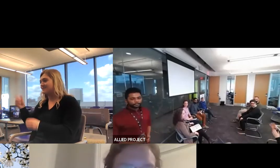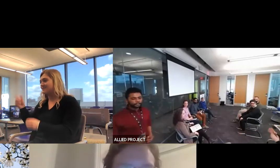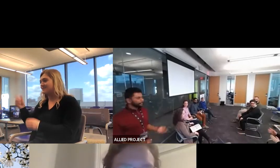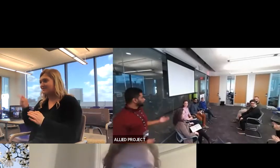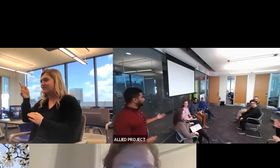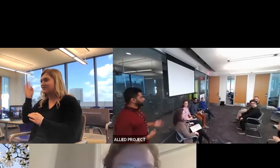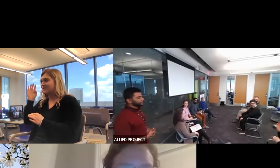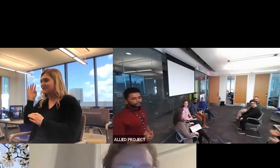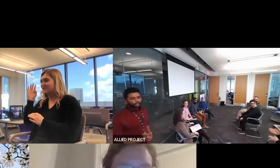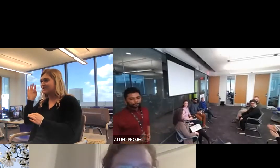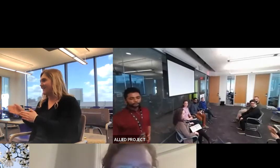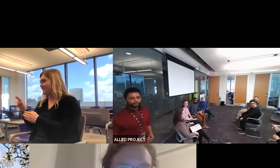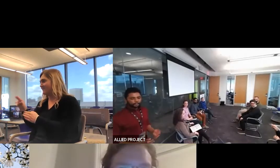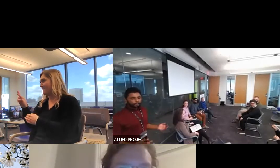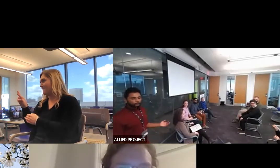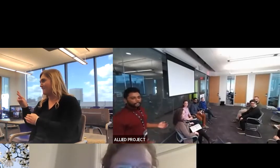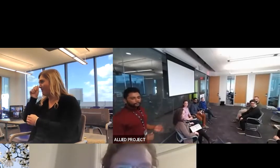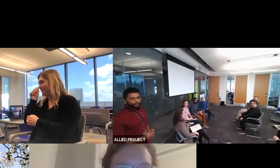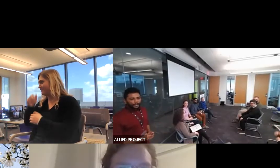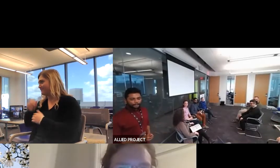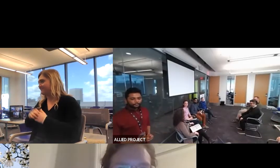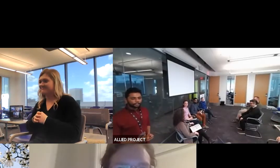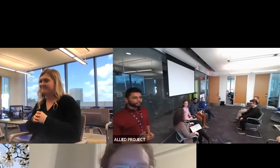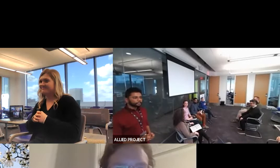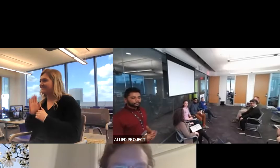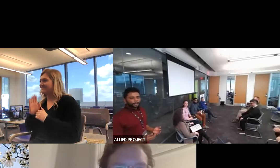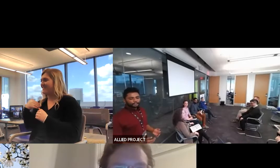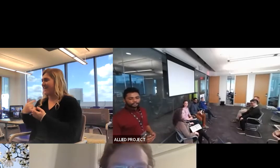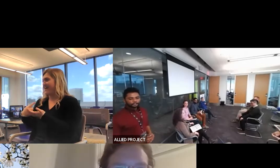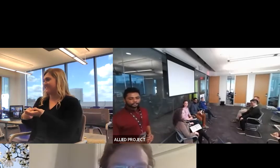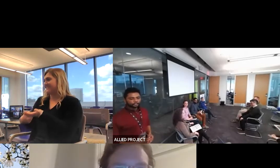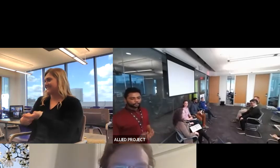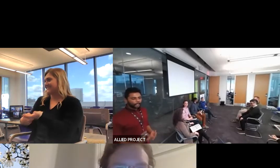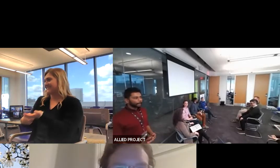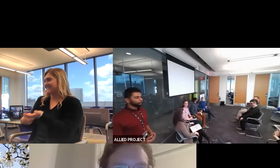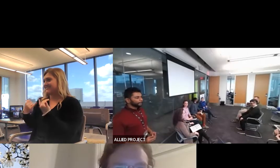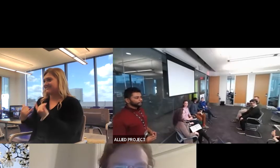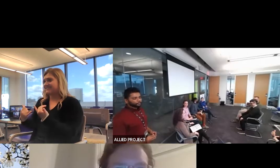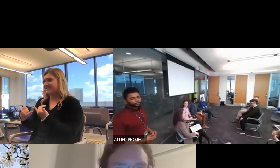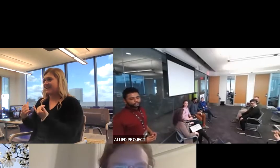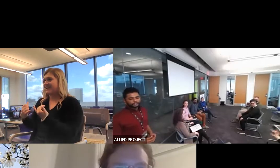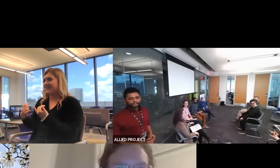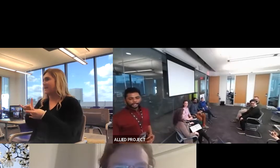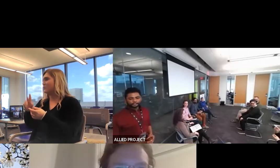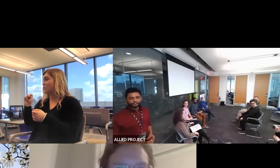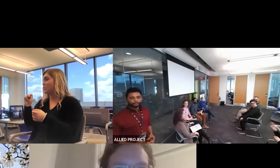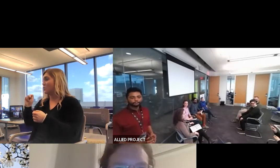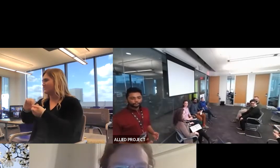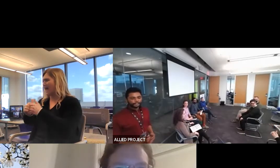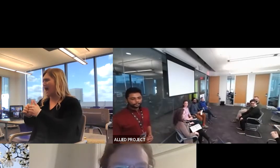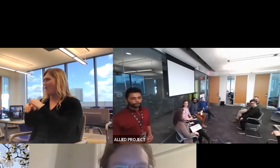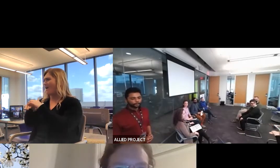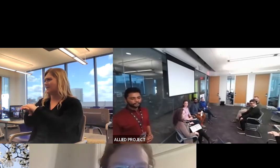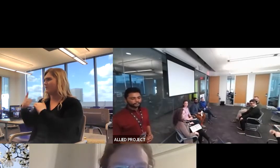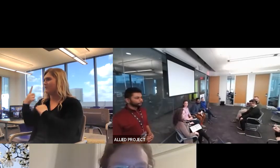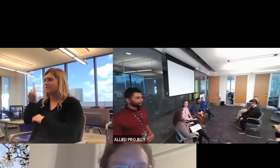Krishna Madaparthi, and Ms. Alma. We are going to have a discussion, a panel discussion on how to make Northeastern accessible